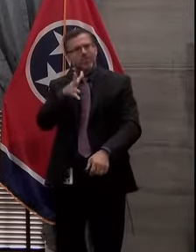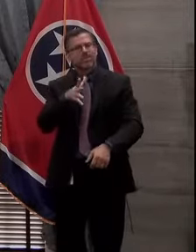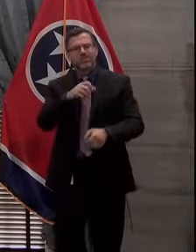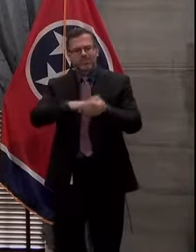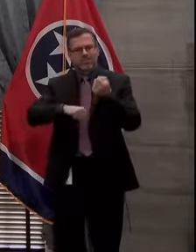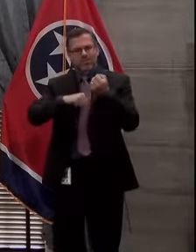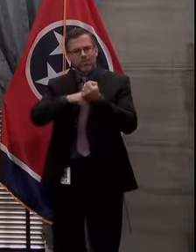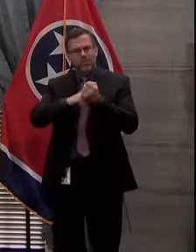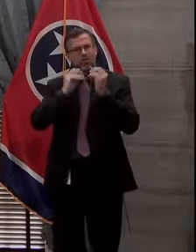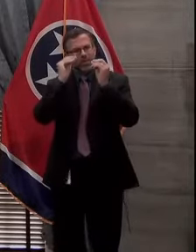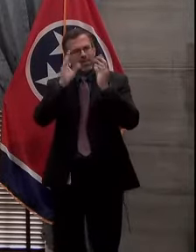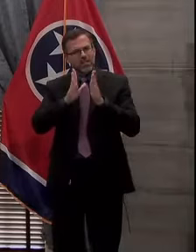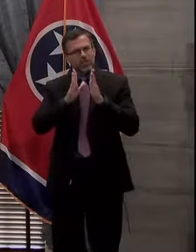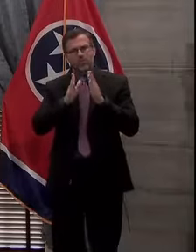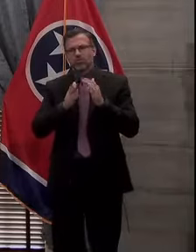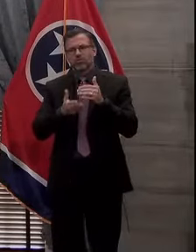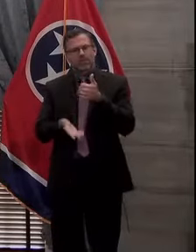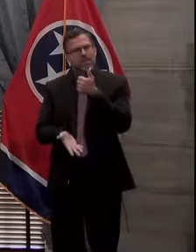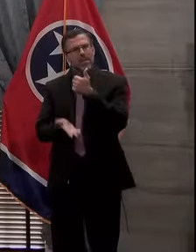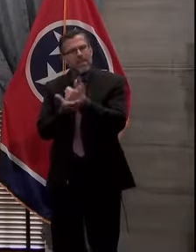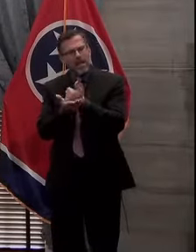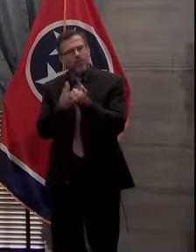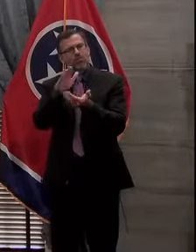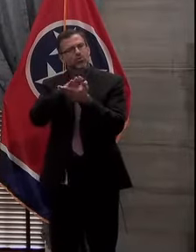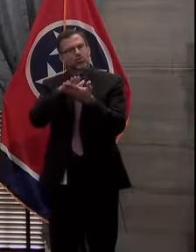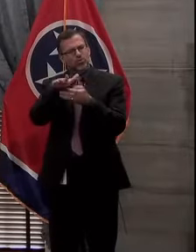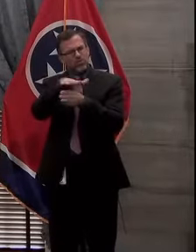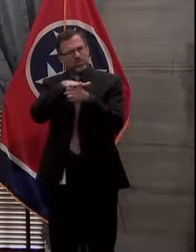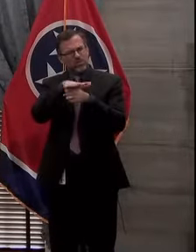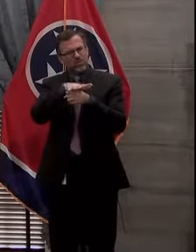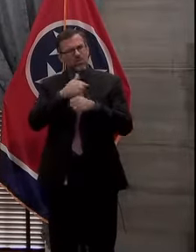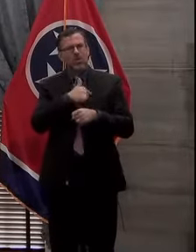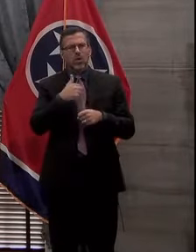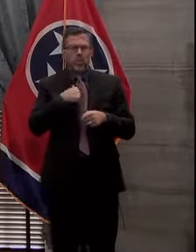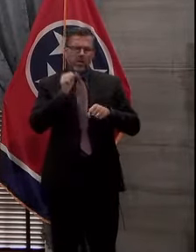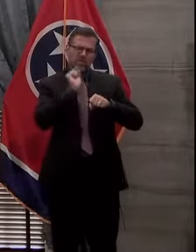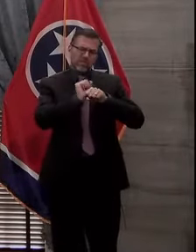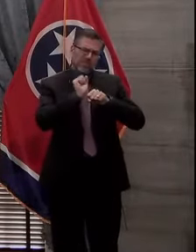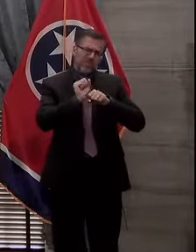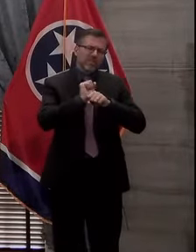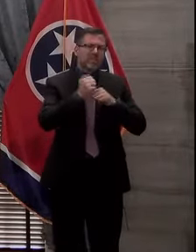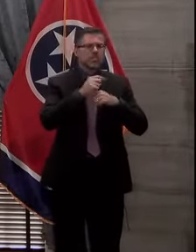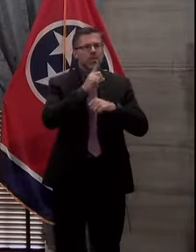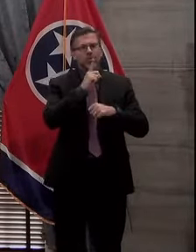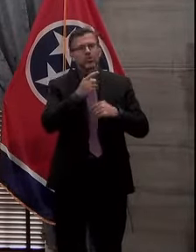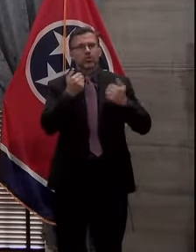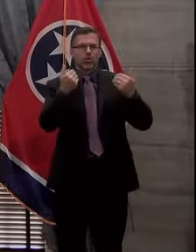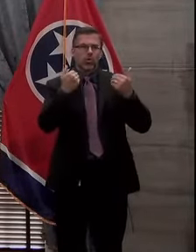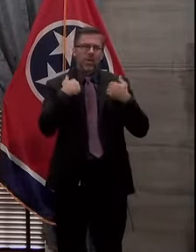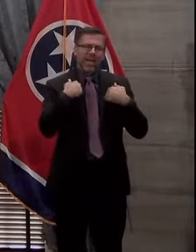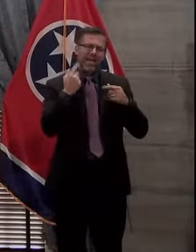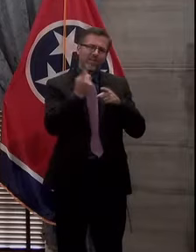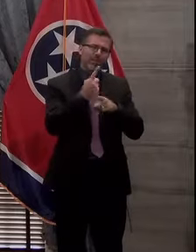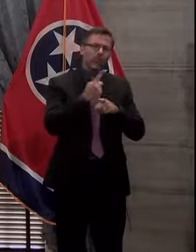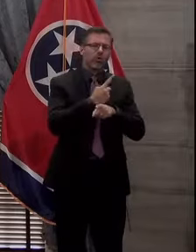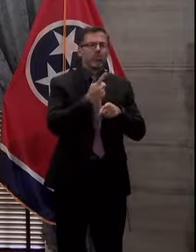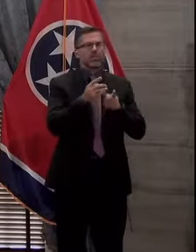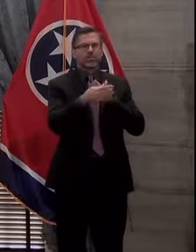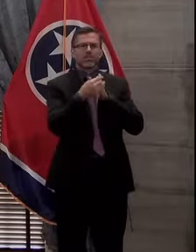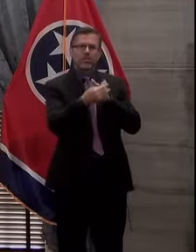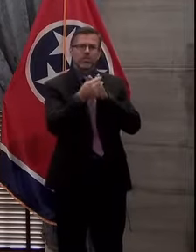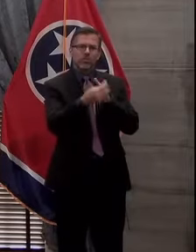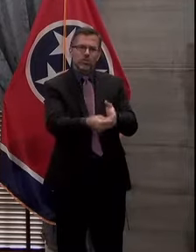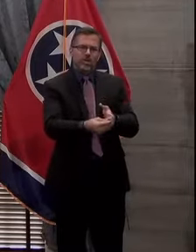assist districts. And that's why we've been working diligently to make sure we have appropriate guidance and to answer any question that comes